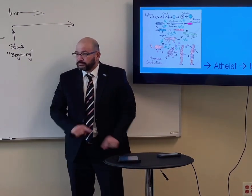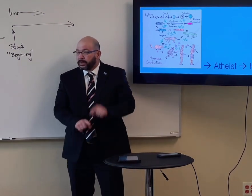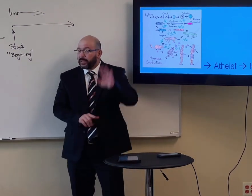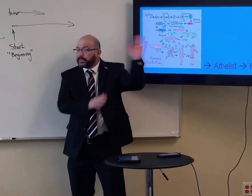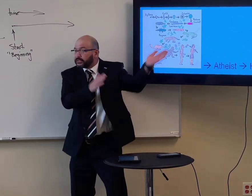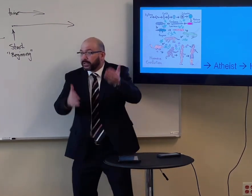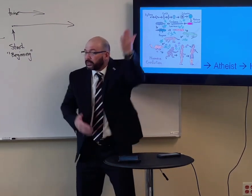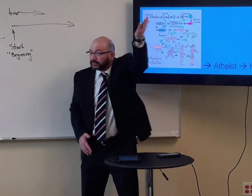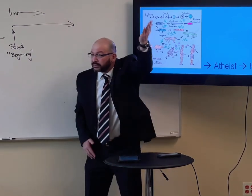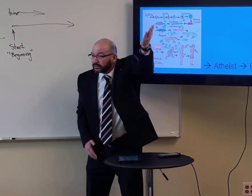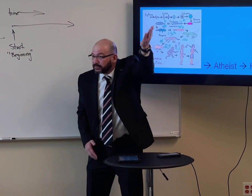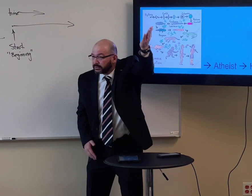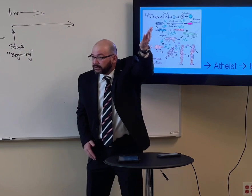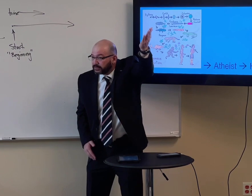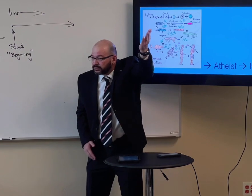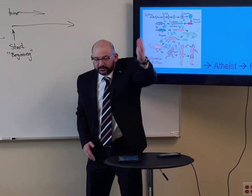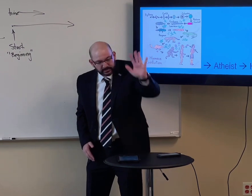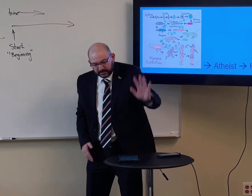That's the devil's plan. Simple.